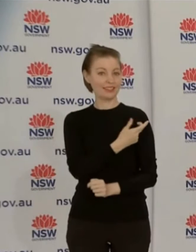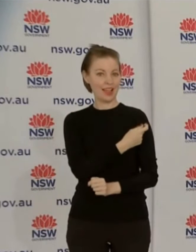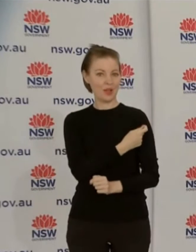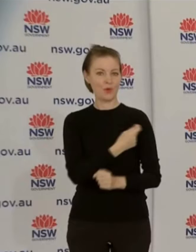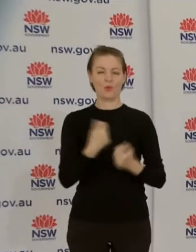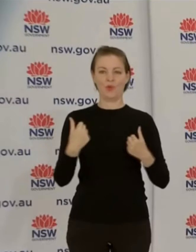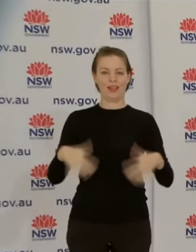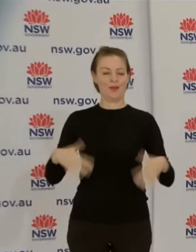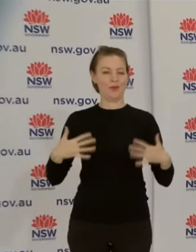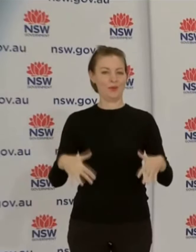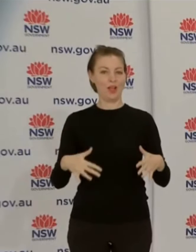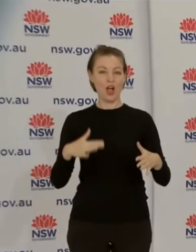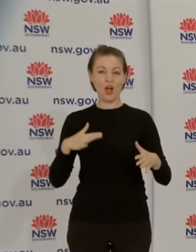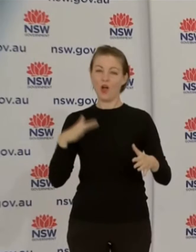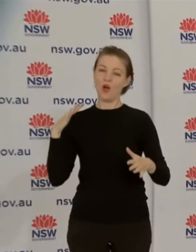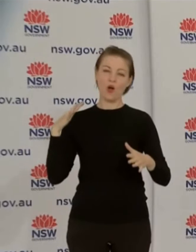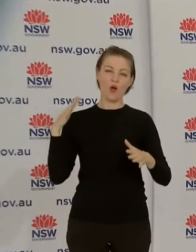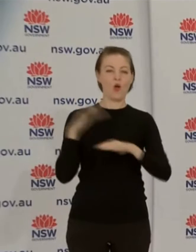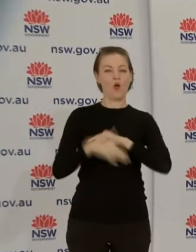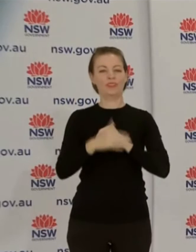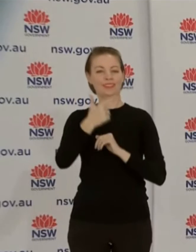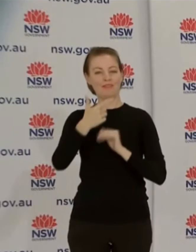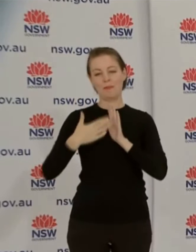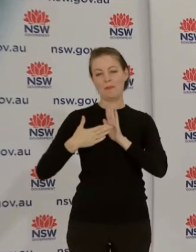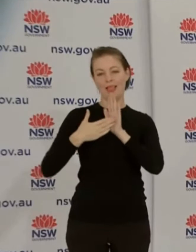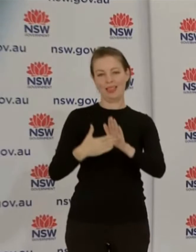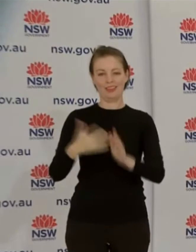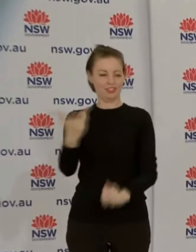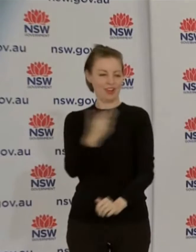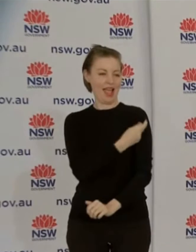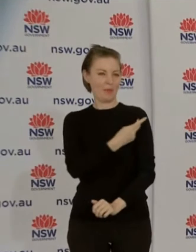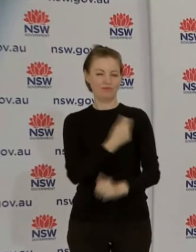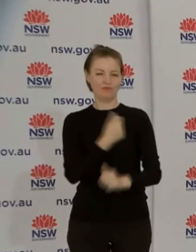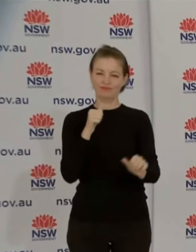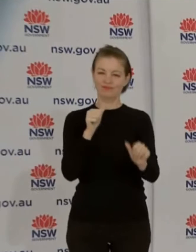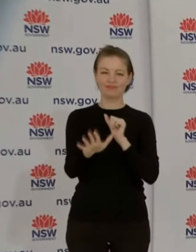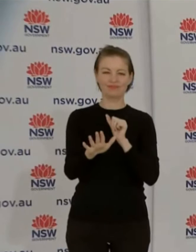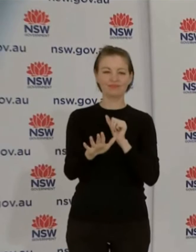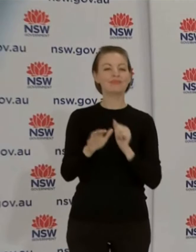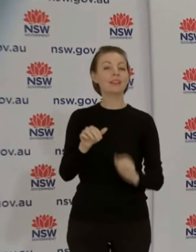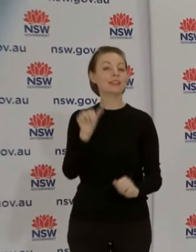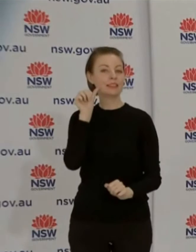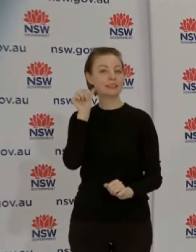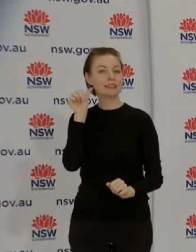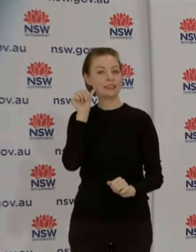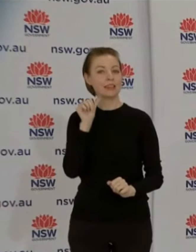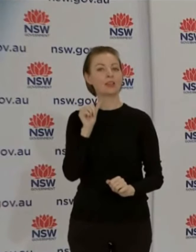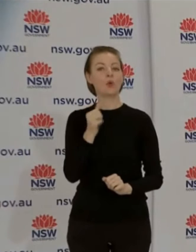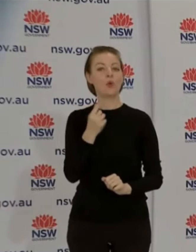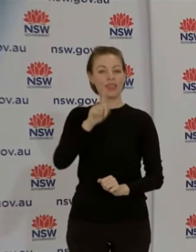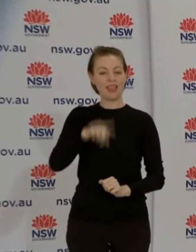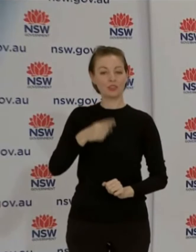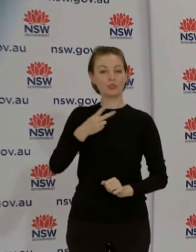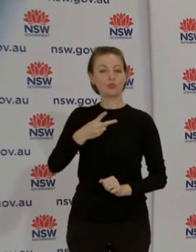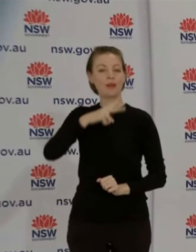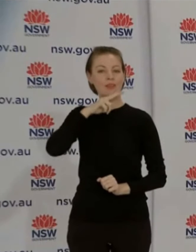we predicted, that 7 million jab mark, which is outstanding. In the 24 hours to 8 p.m. last night, there were 1,288